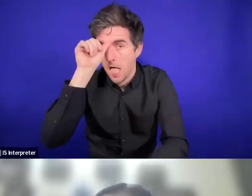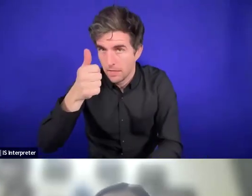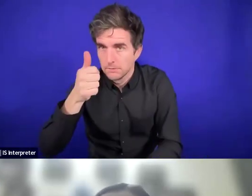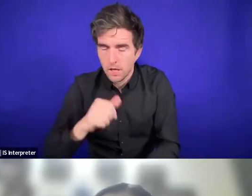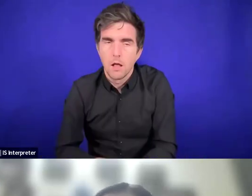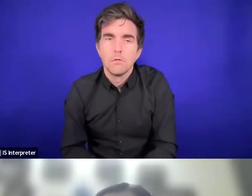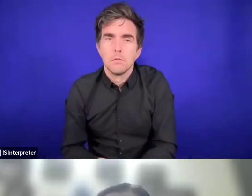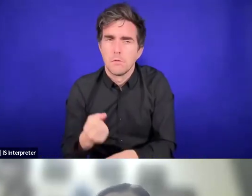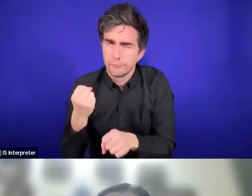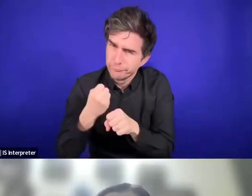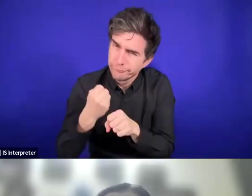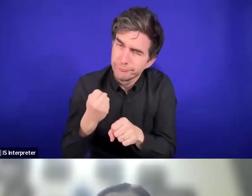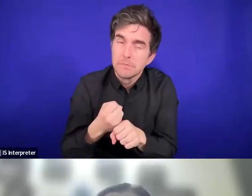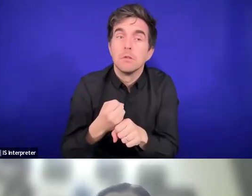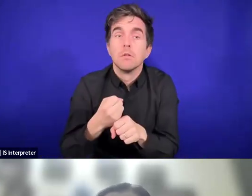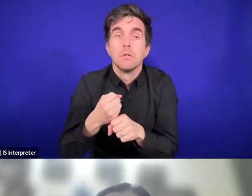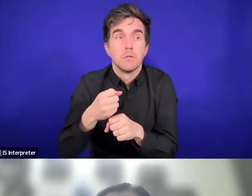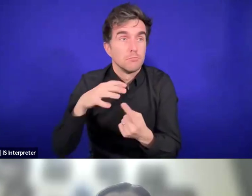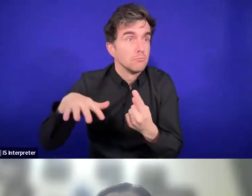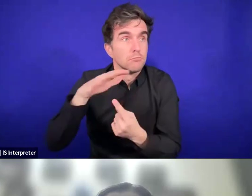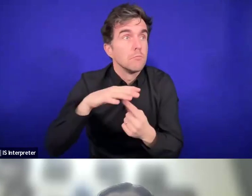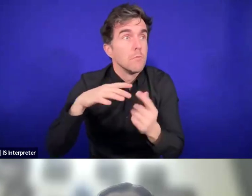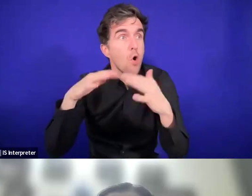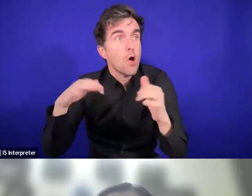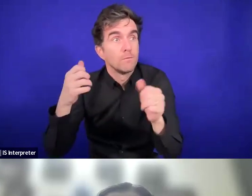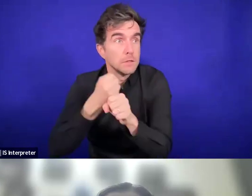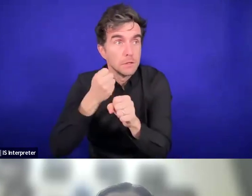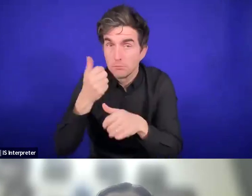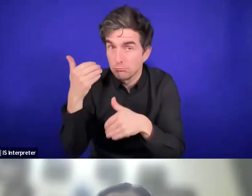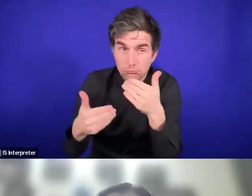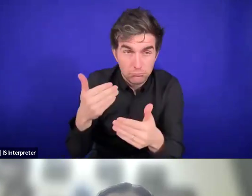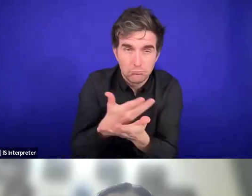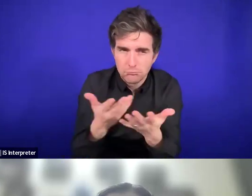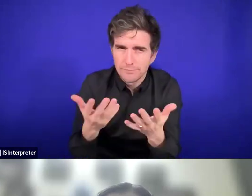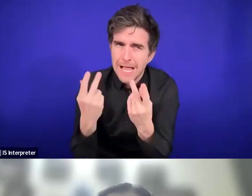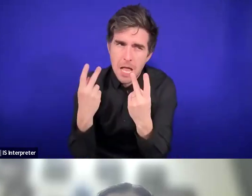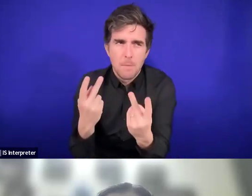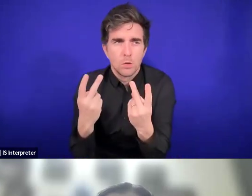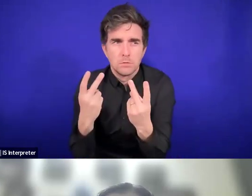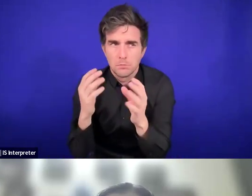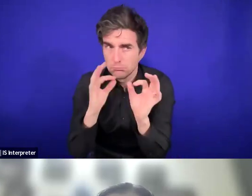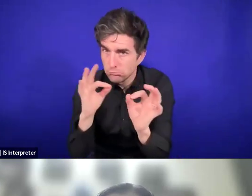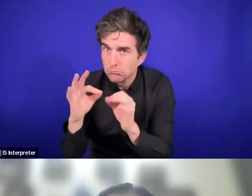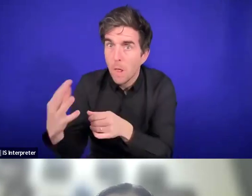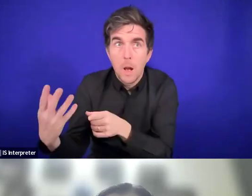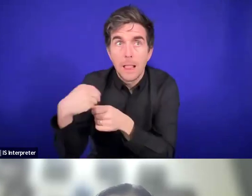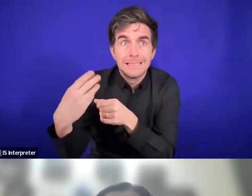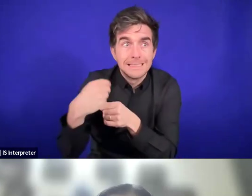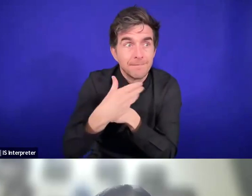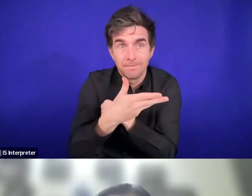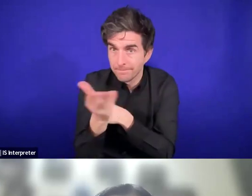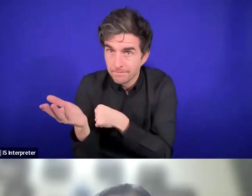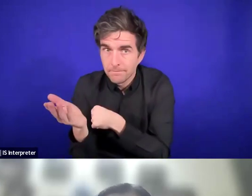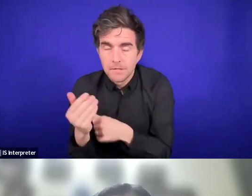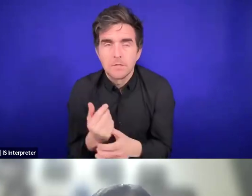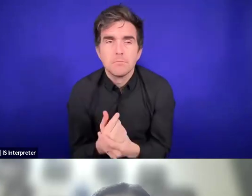them. So several programs, and so from that perspective, I think it is not saying that there's a